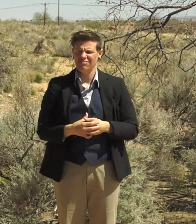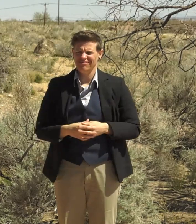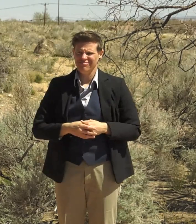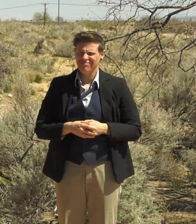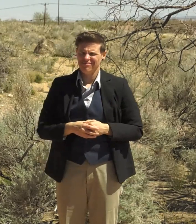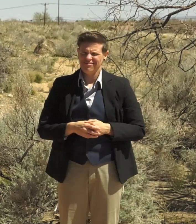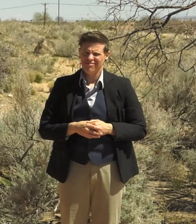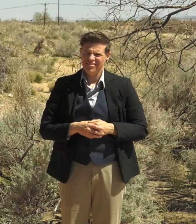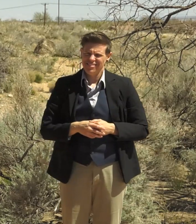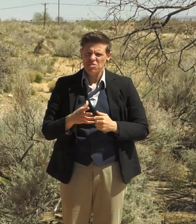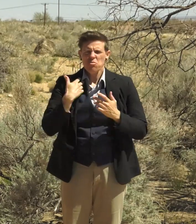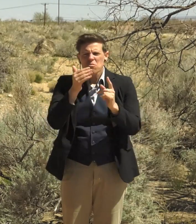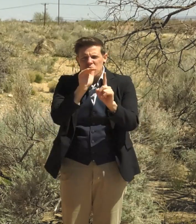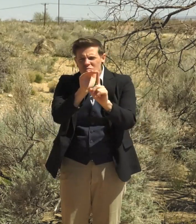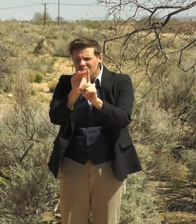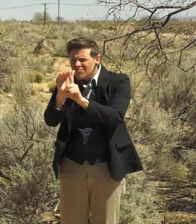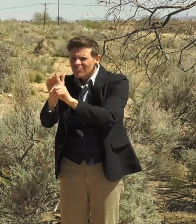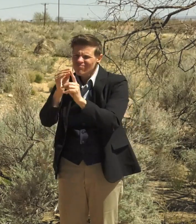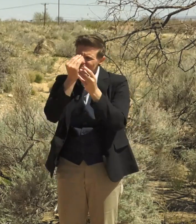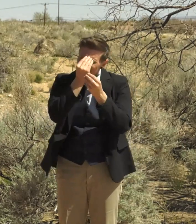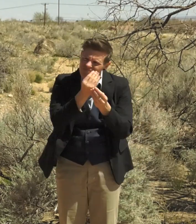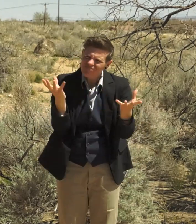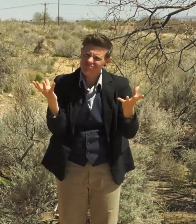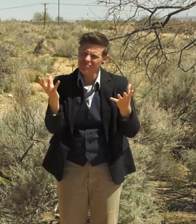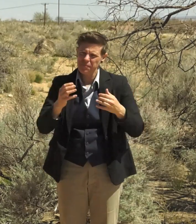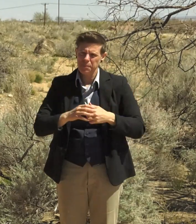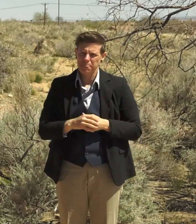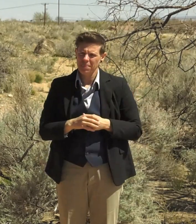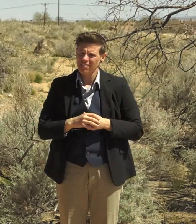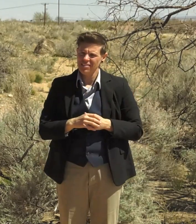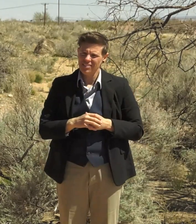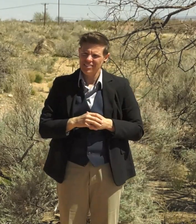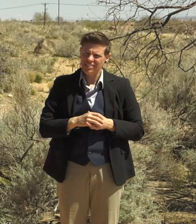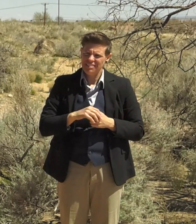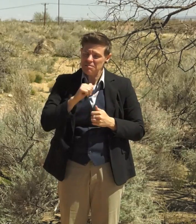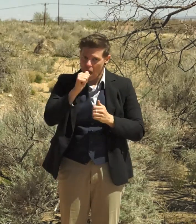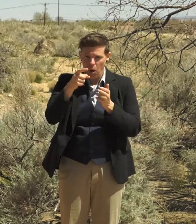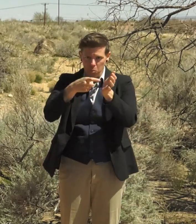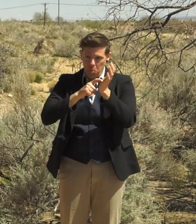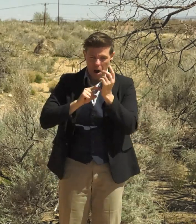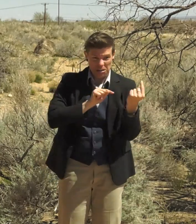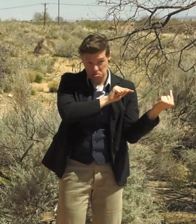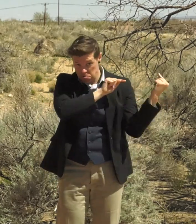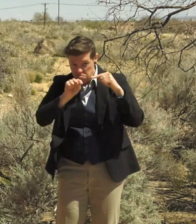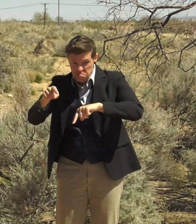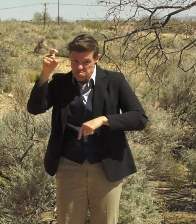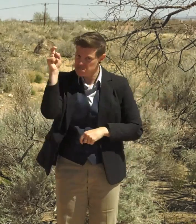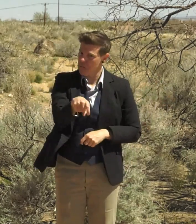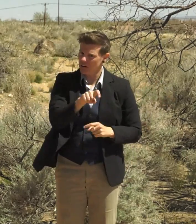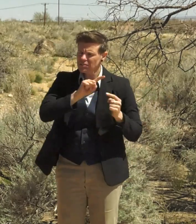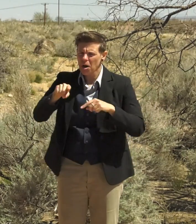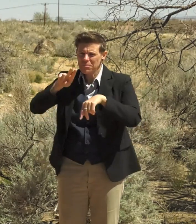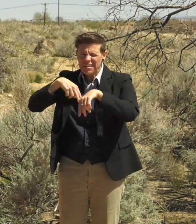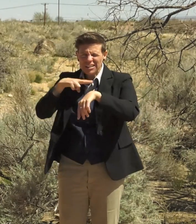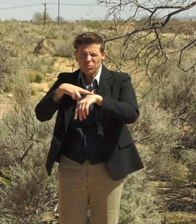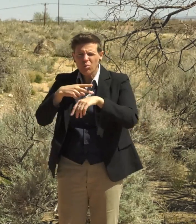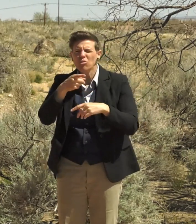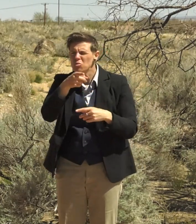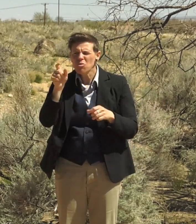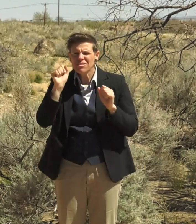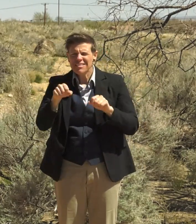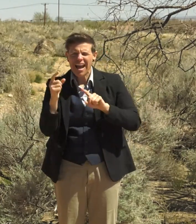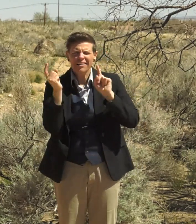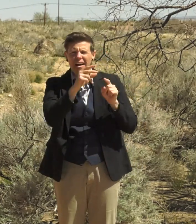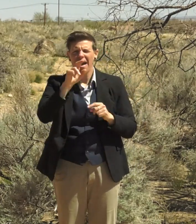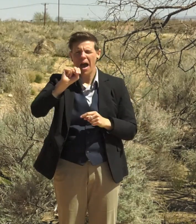have to come out to the national park to experience national parks. You can go to our website, nps.gov, and find a